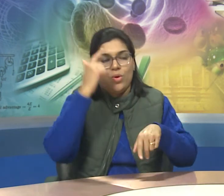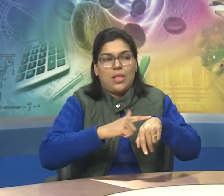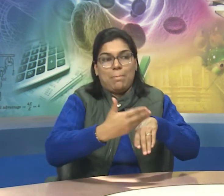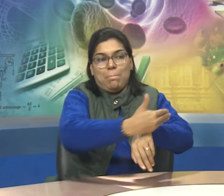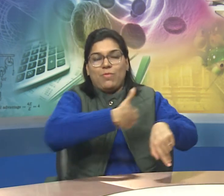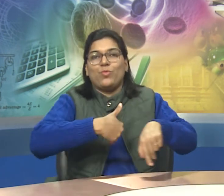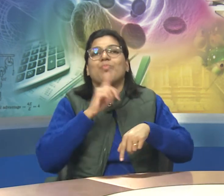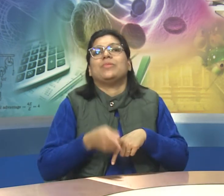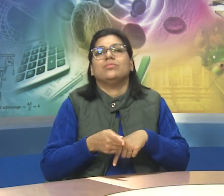definite time.